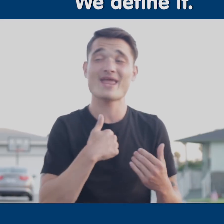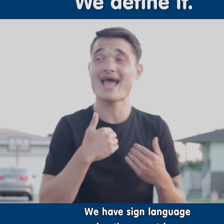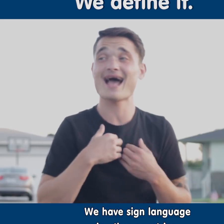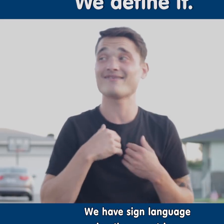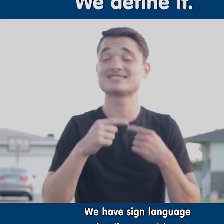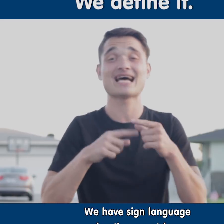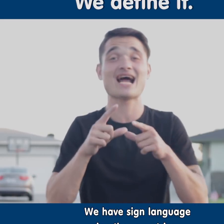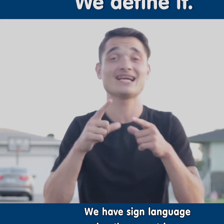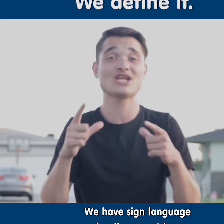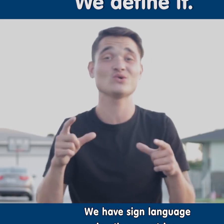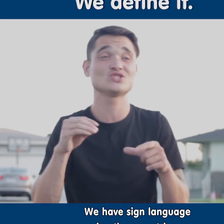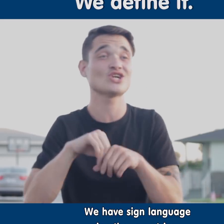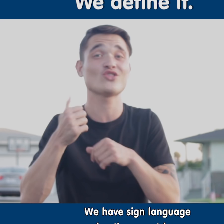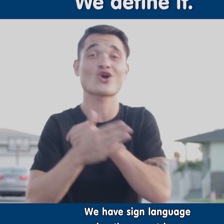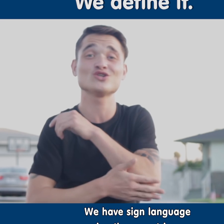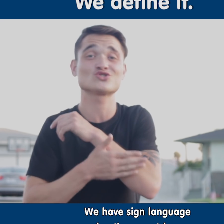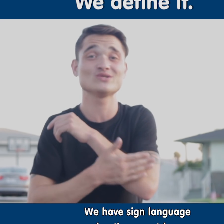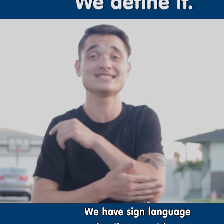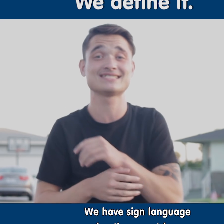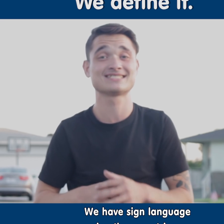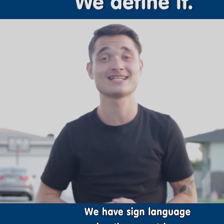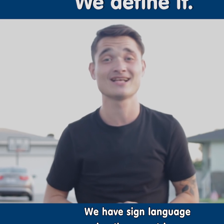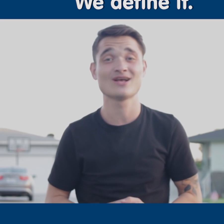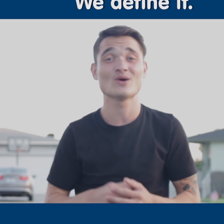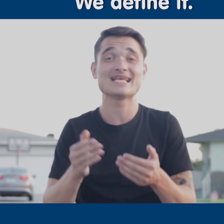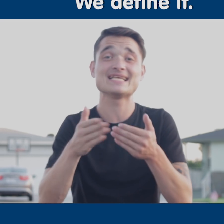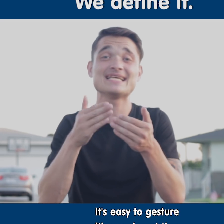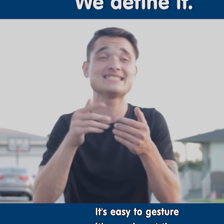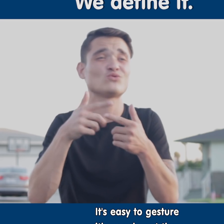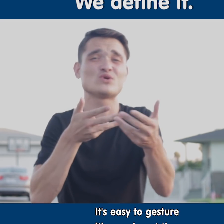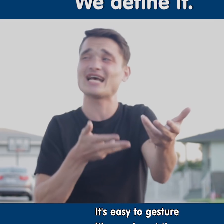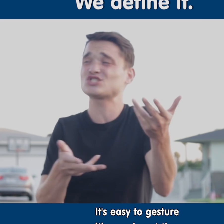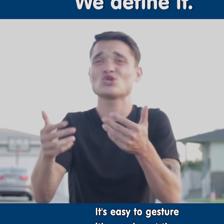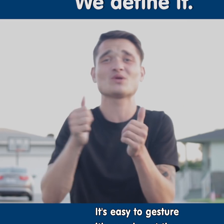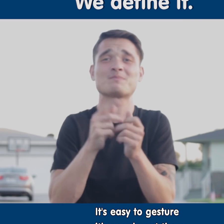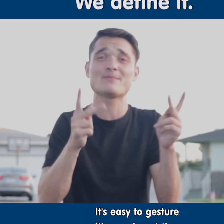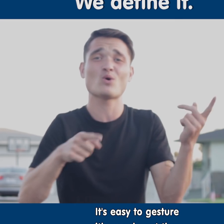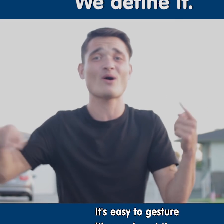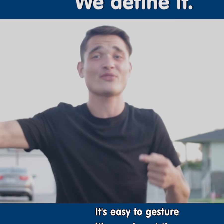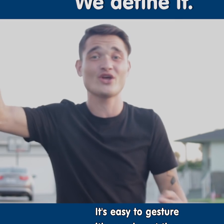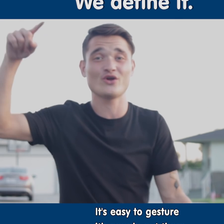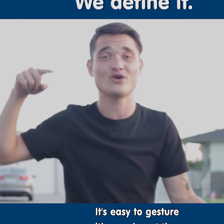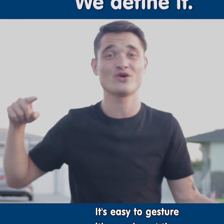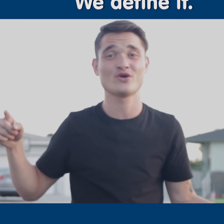We have sign language in other countries. Easy to gesture with people out there.